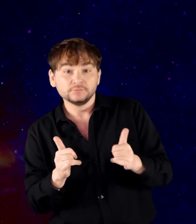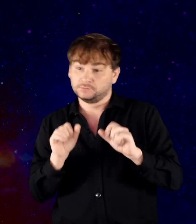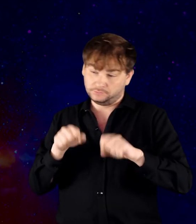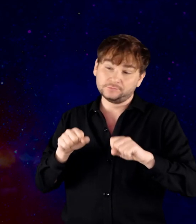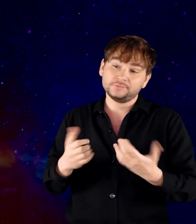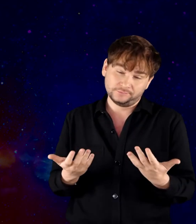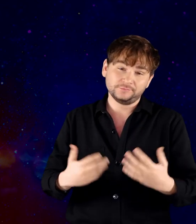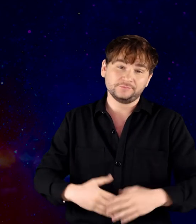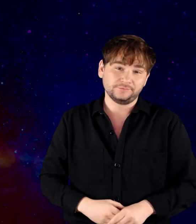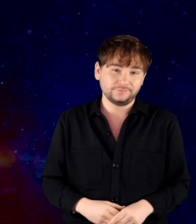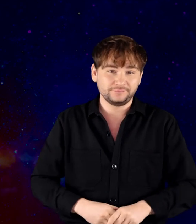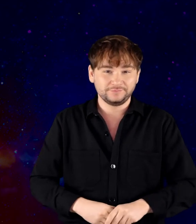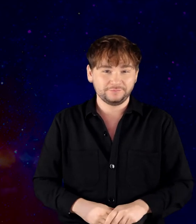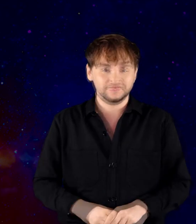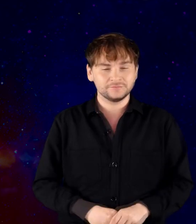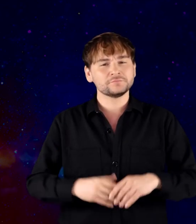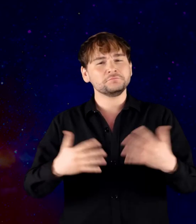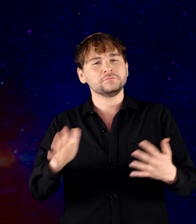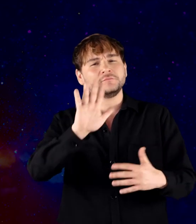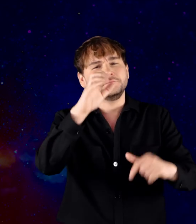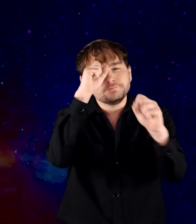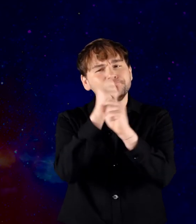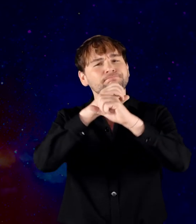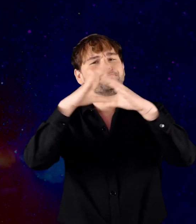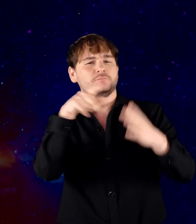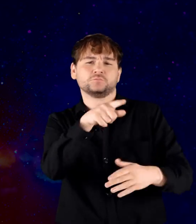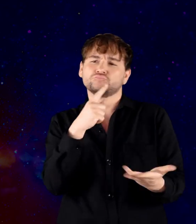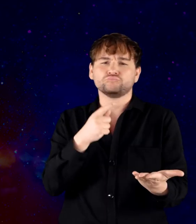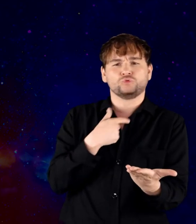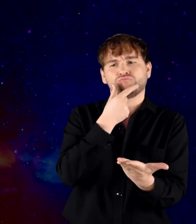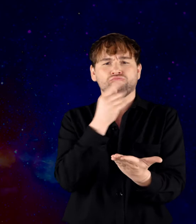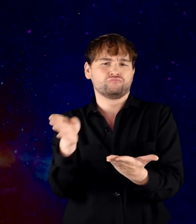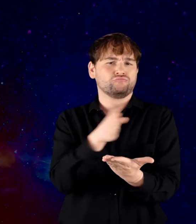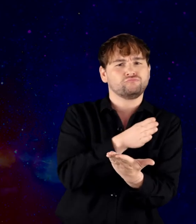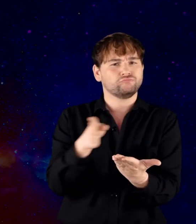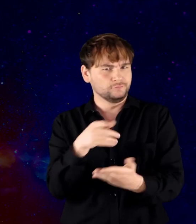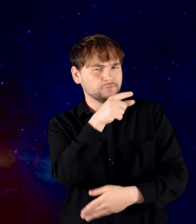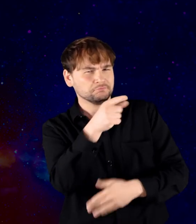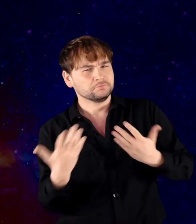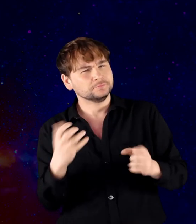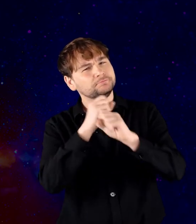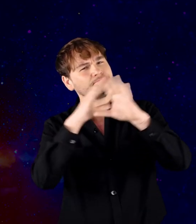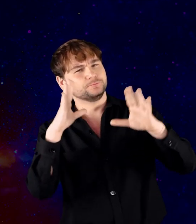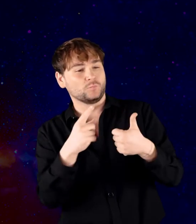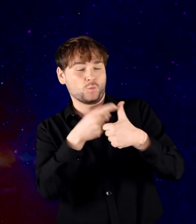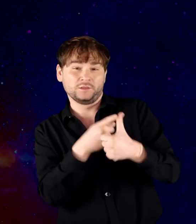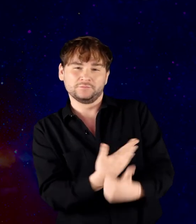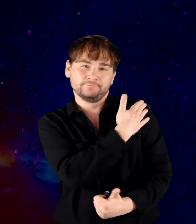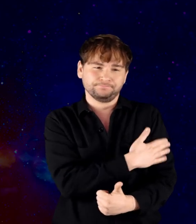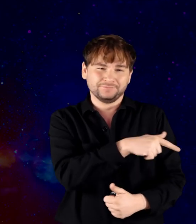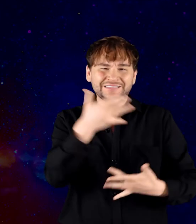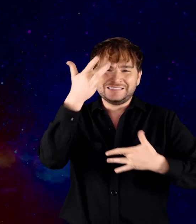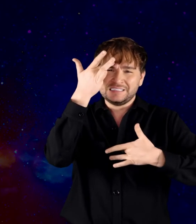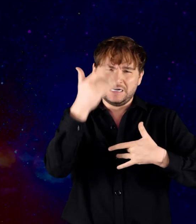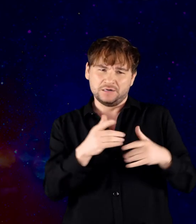What measures would you have taken so that the disease can be effectively combated and at the same time protect the